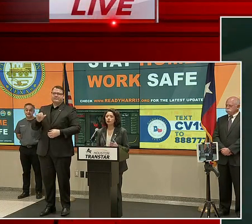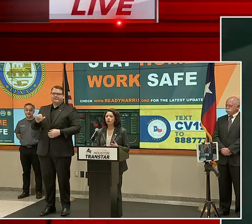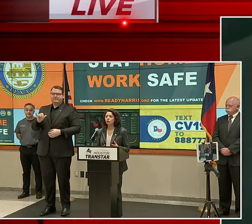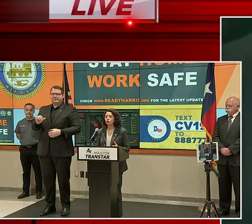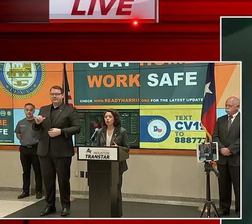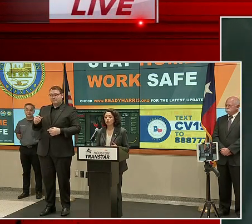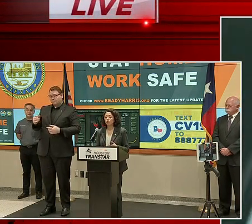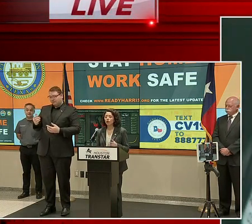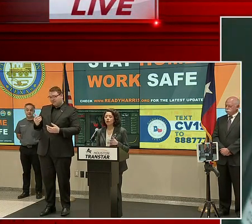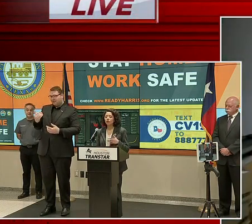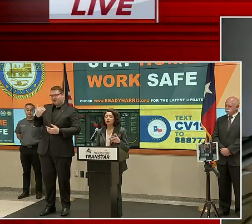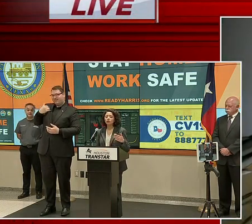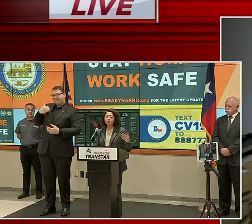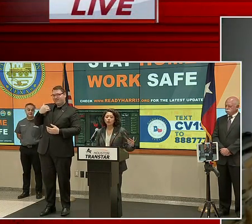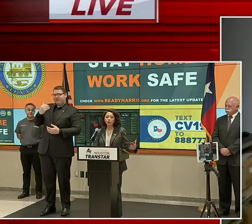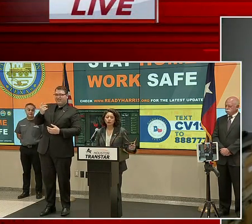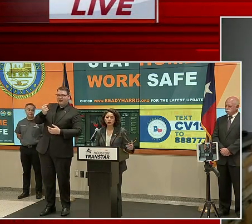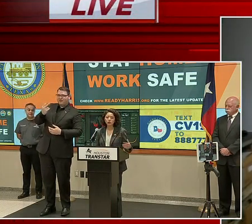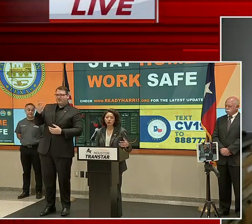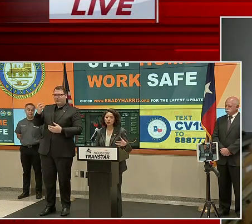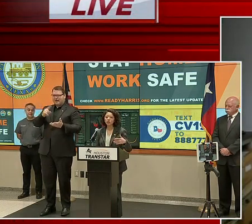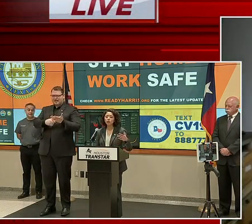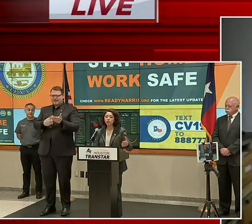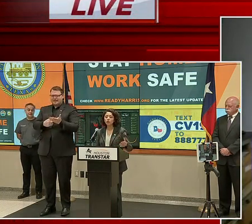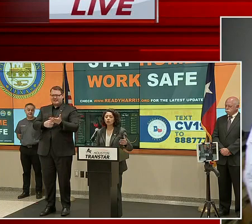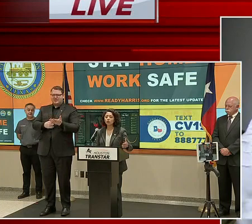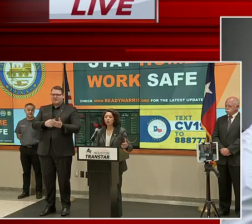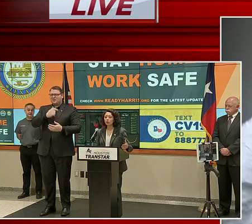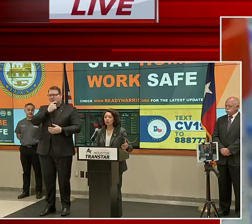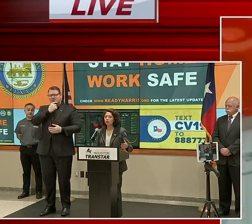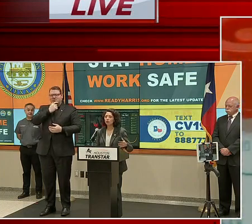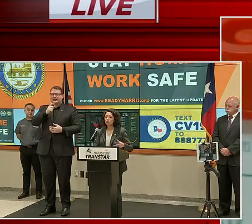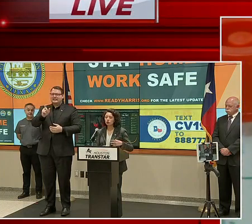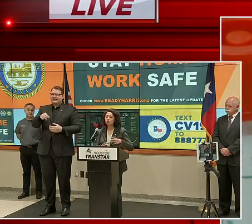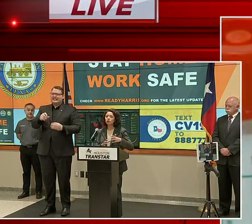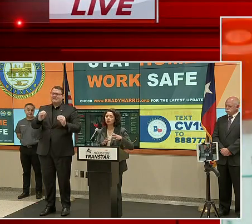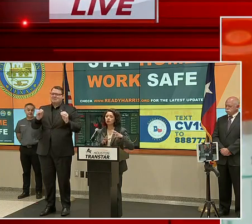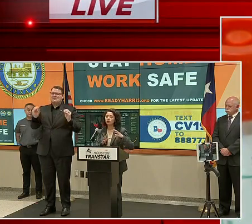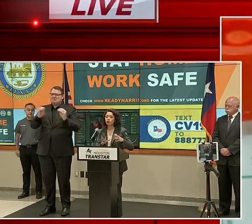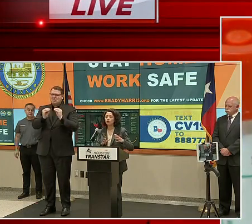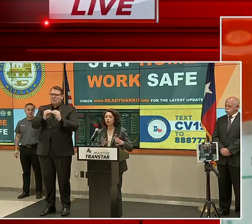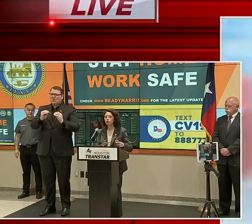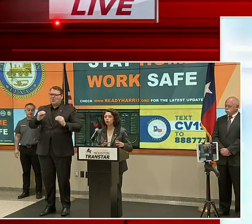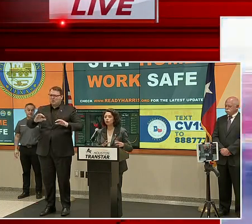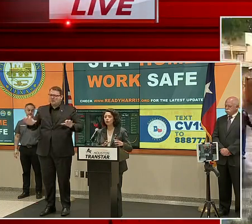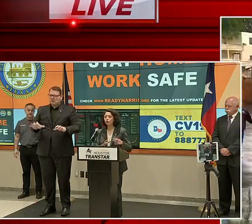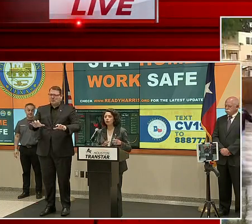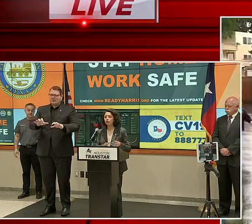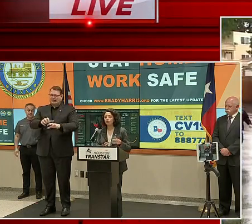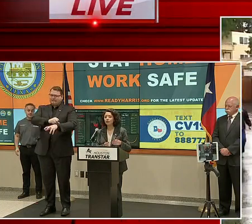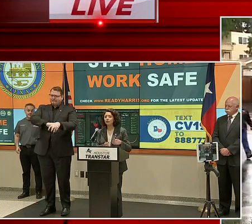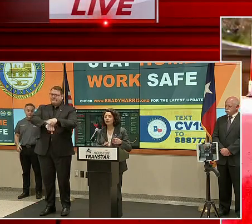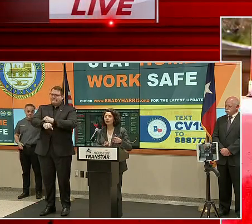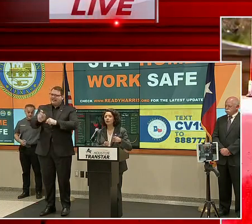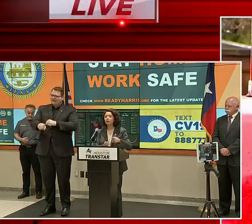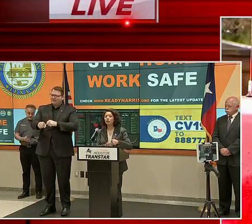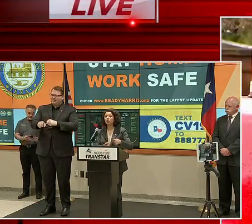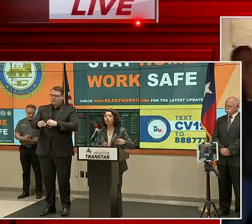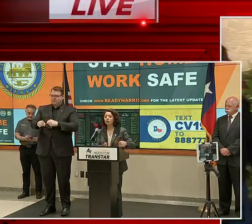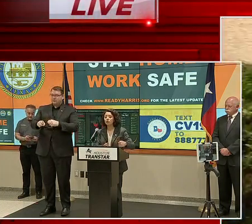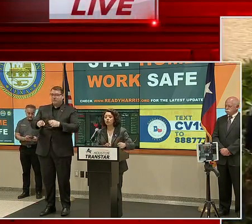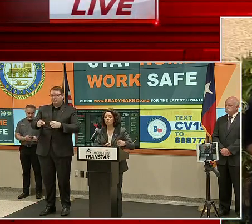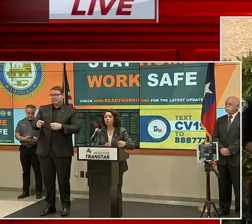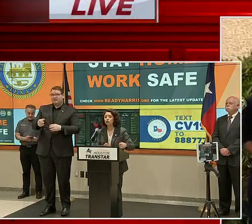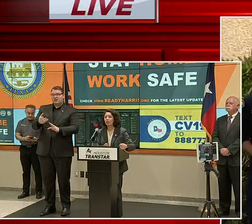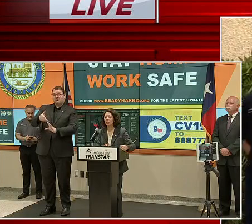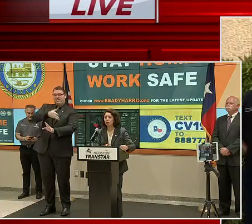a blunter tool. And this began the conversations earlier with the bars and restaurants. You know, that blunter tool is